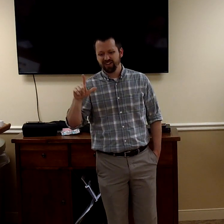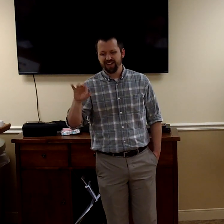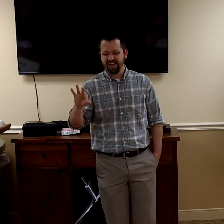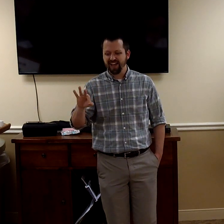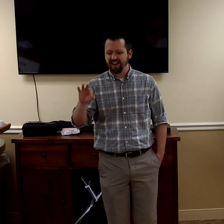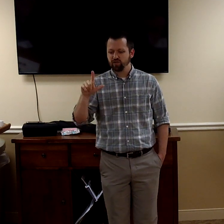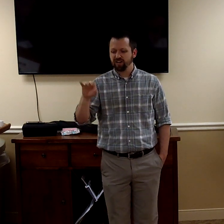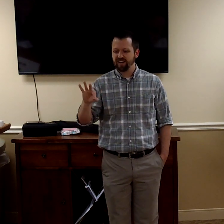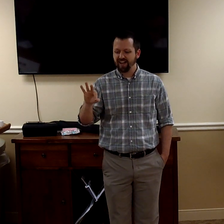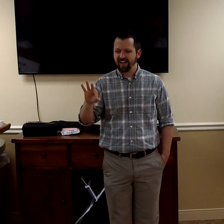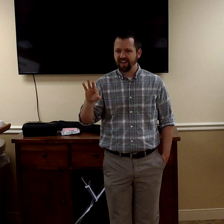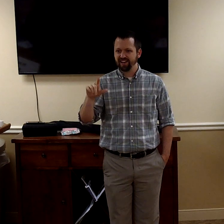29.